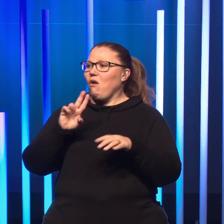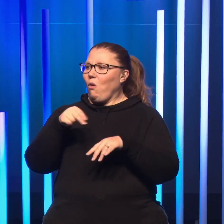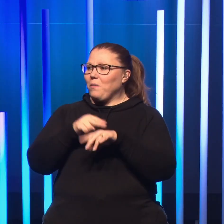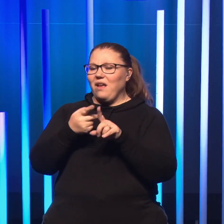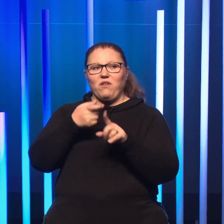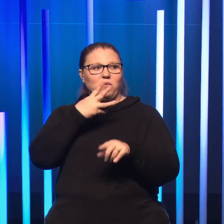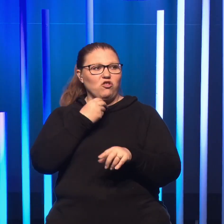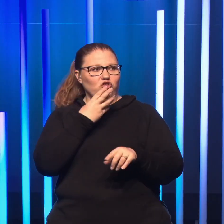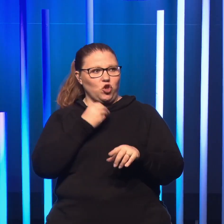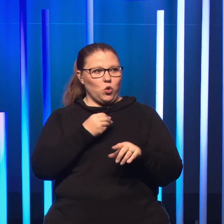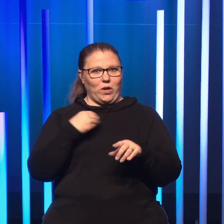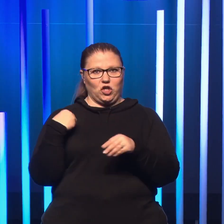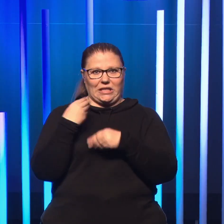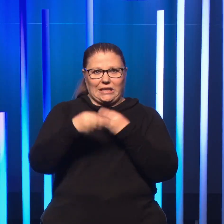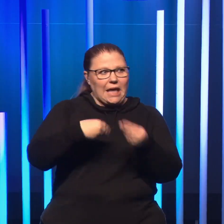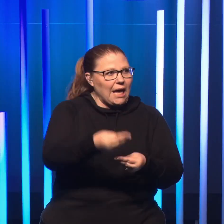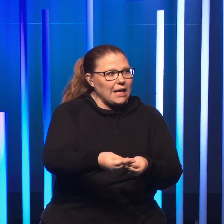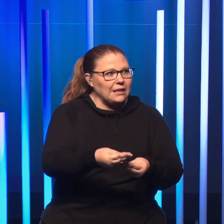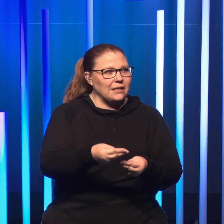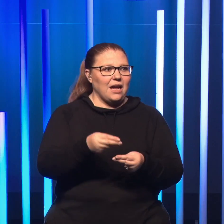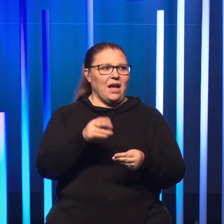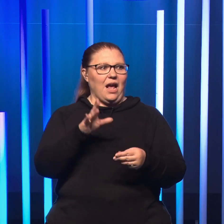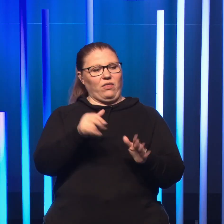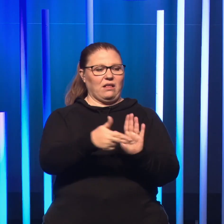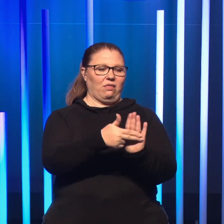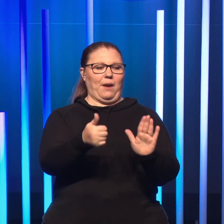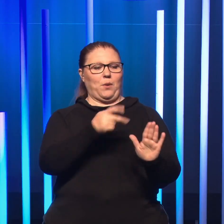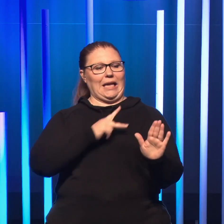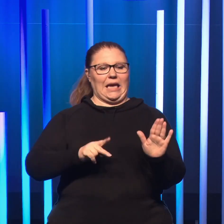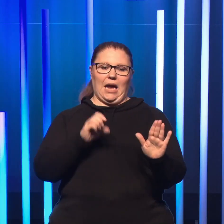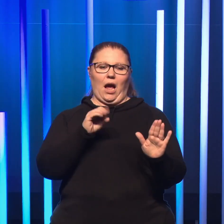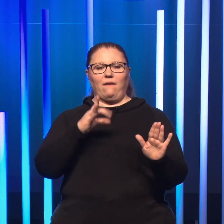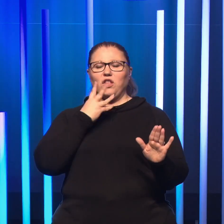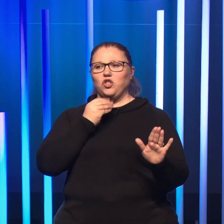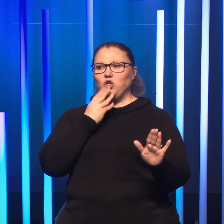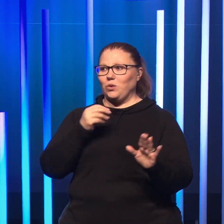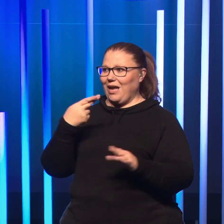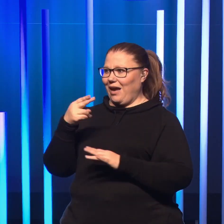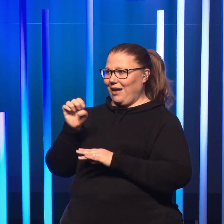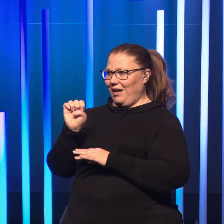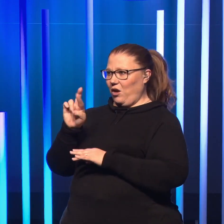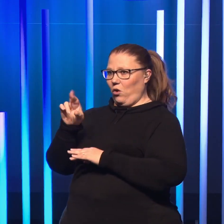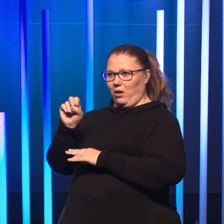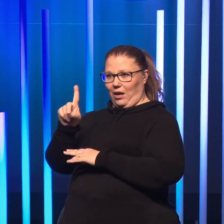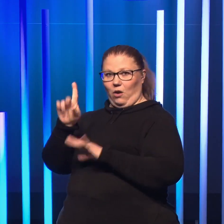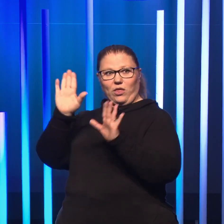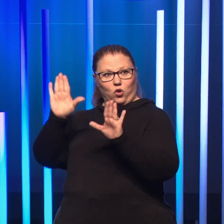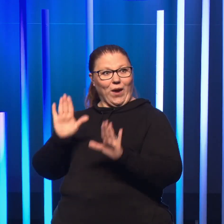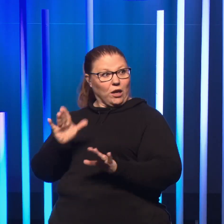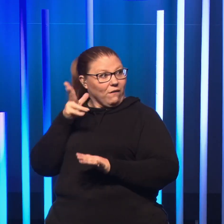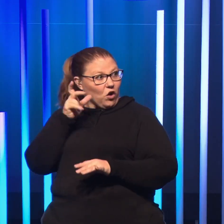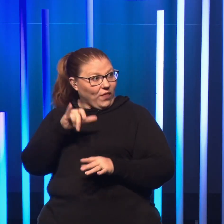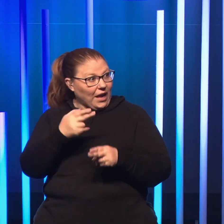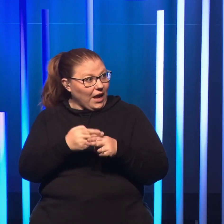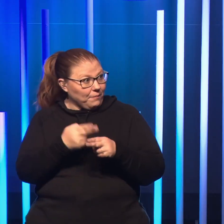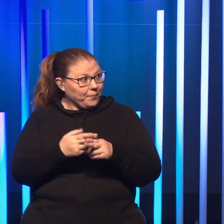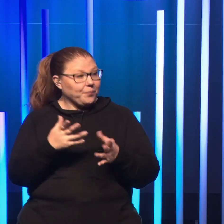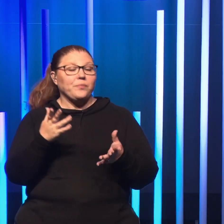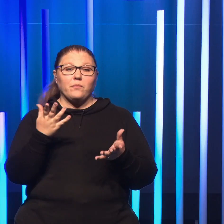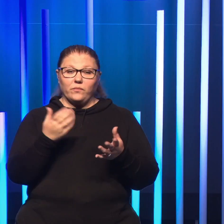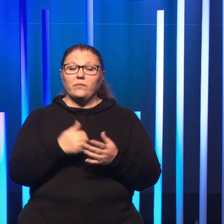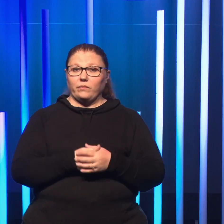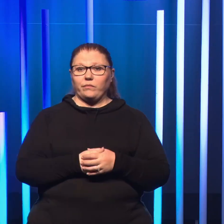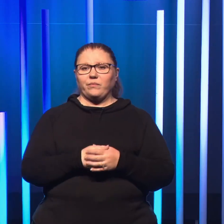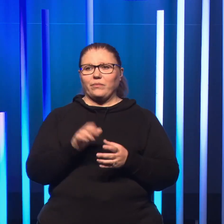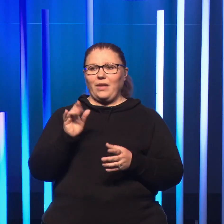some sort, and they were considered like king of the Jews. Now, Herod the Great is a name some of you heard. You ever heard of Herod the Great? Right? So Herod the Great, he